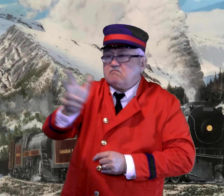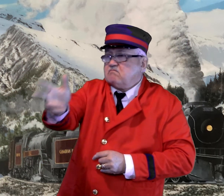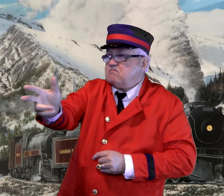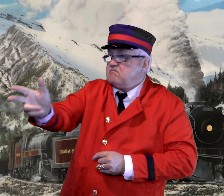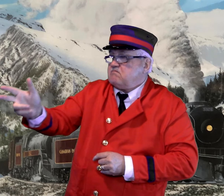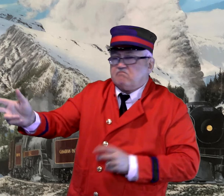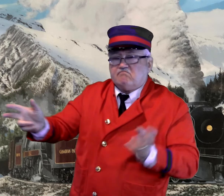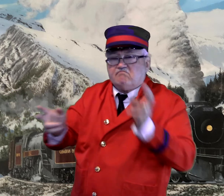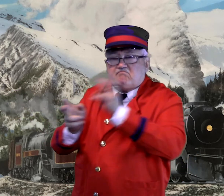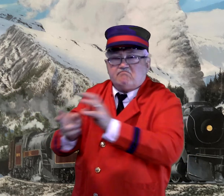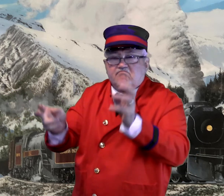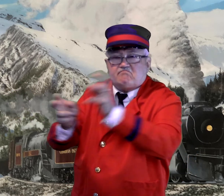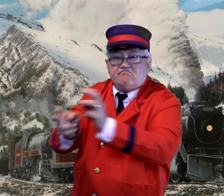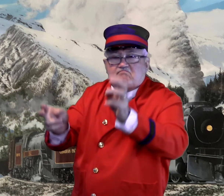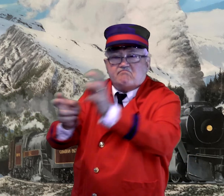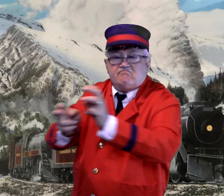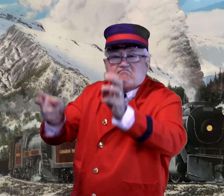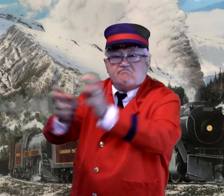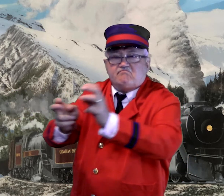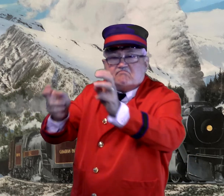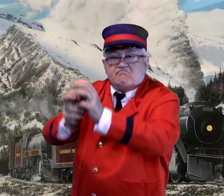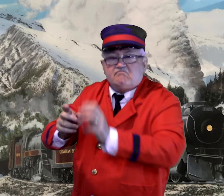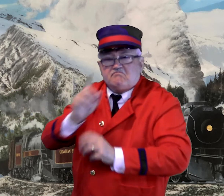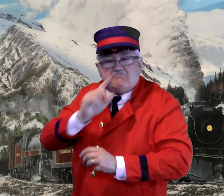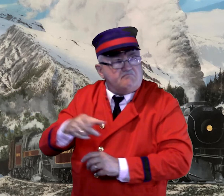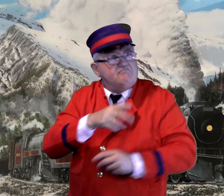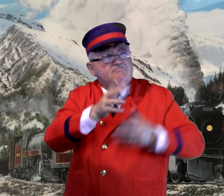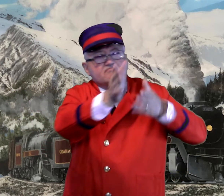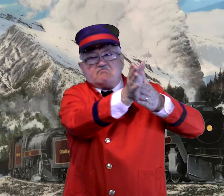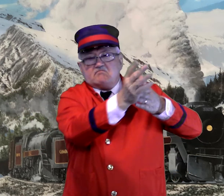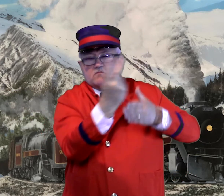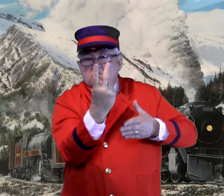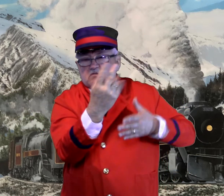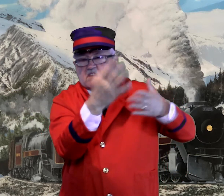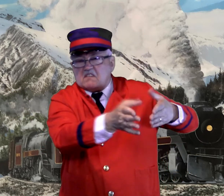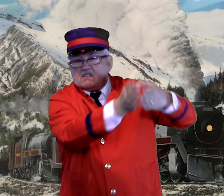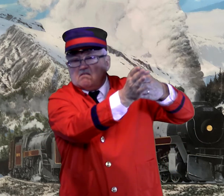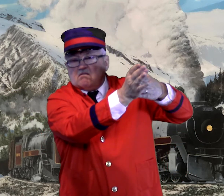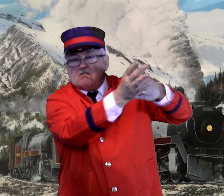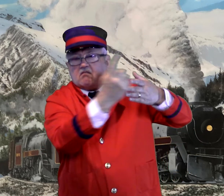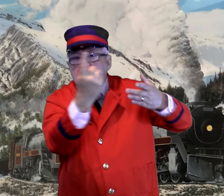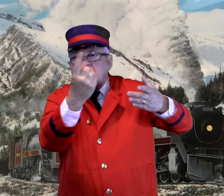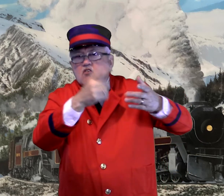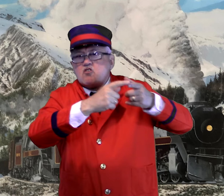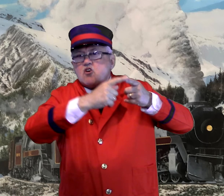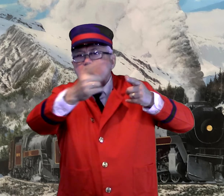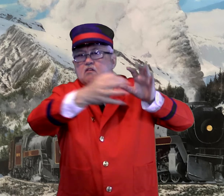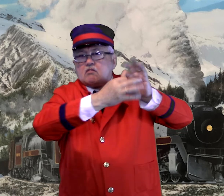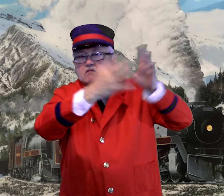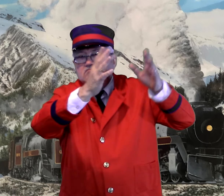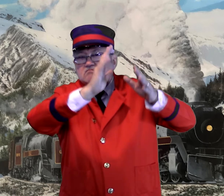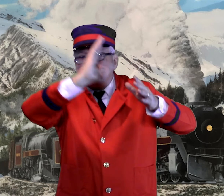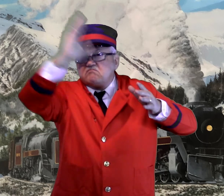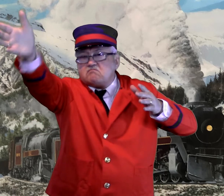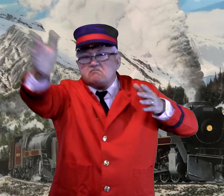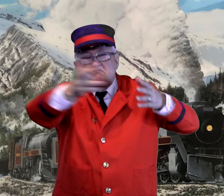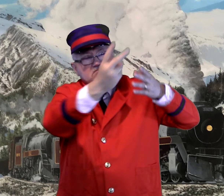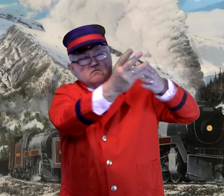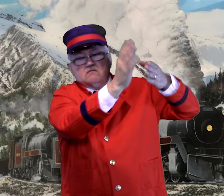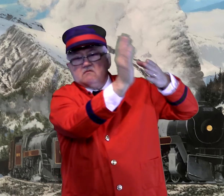Outside of the train, there was a row of taxis ready for the students. When the students turned around, they saw that there was only their 2 cars.